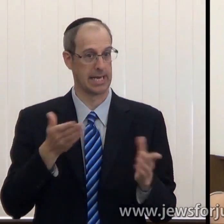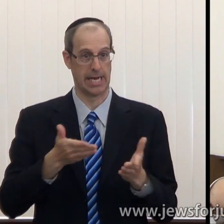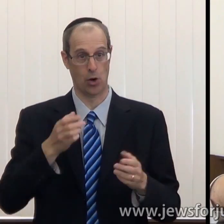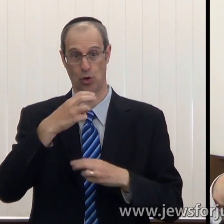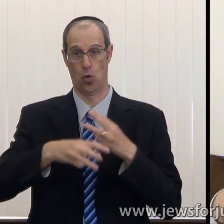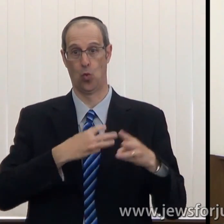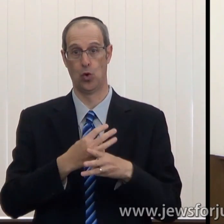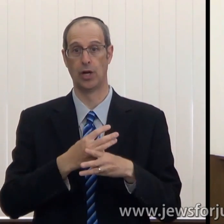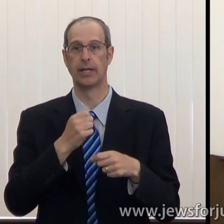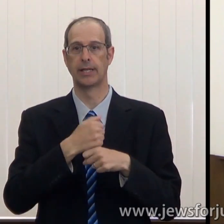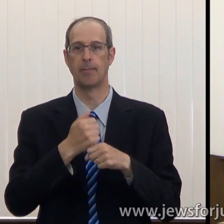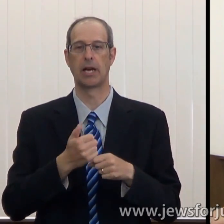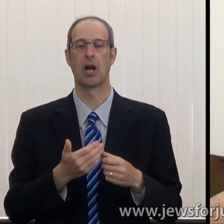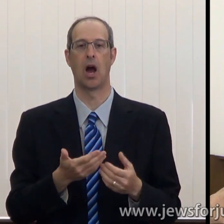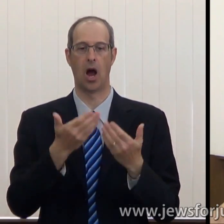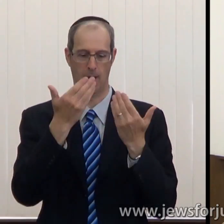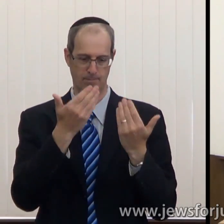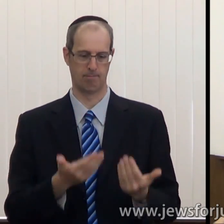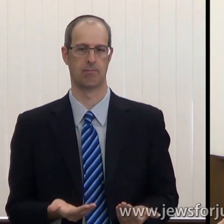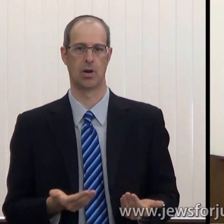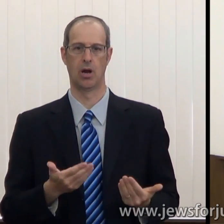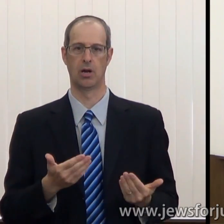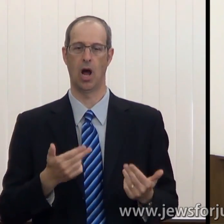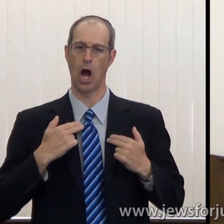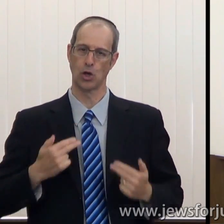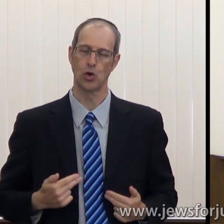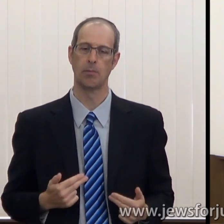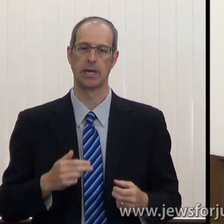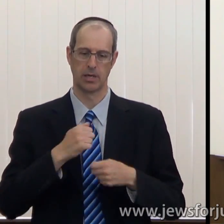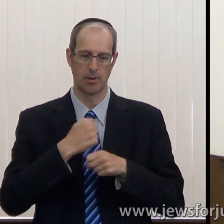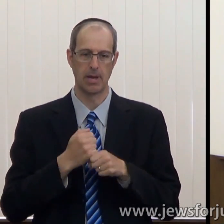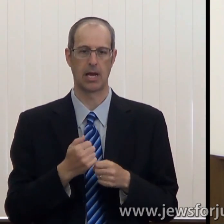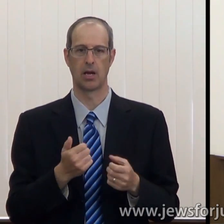make a person, to create a human being.